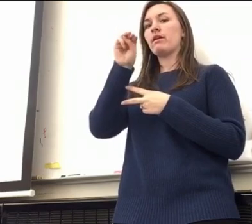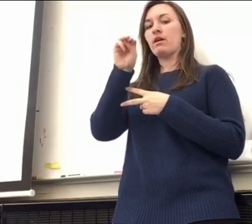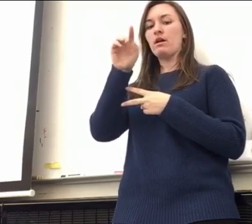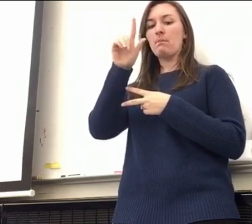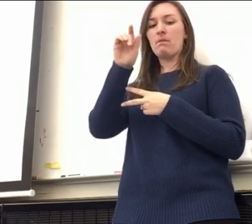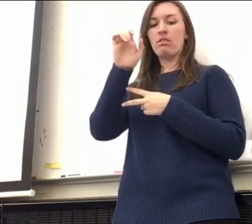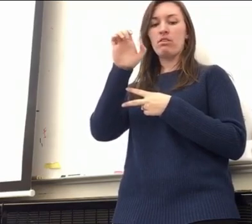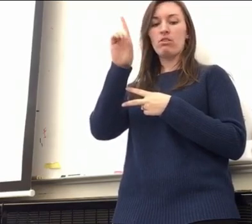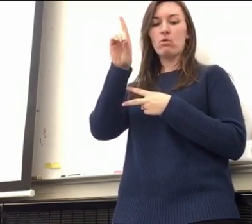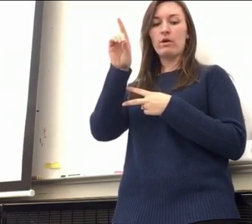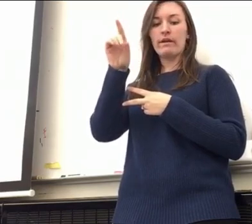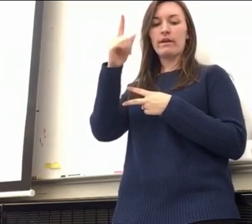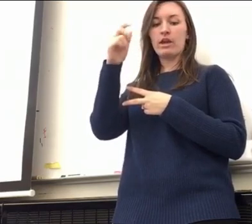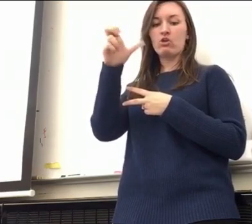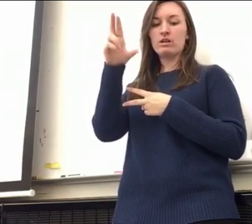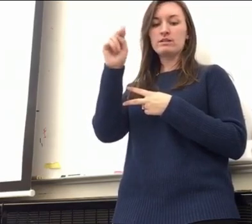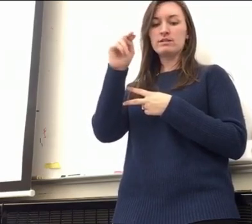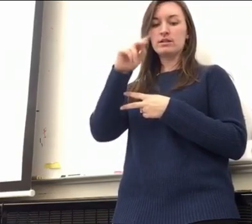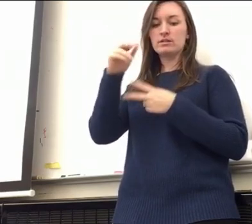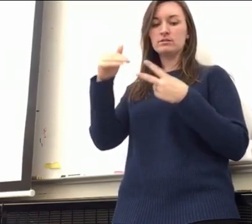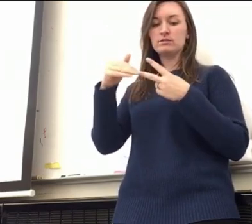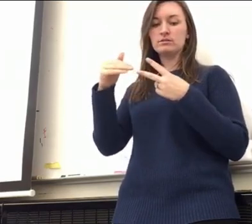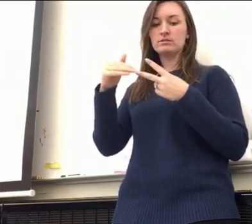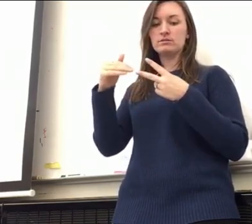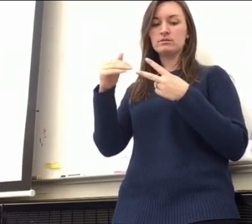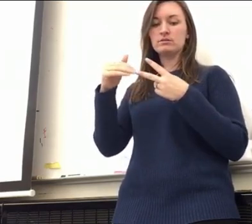Douglass, you need to star those people.